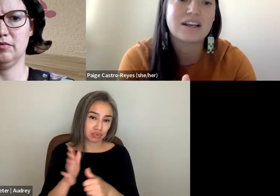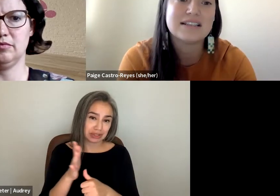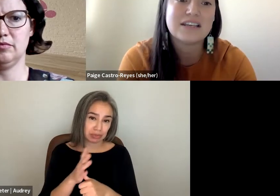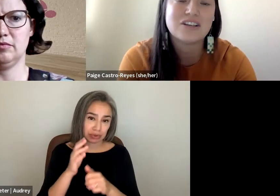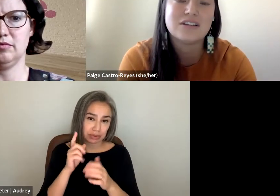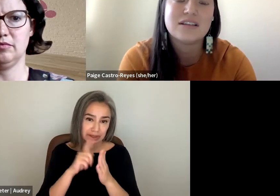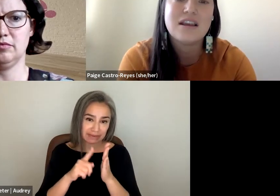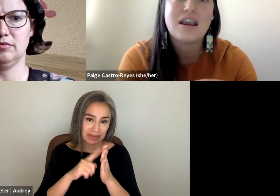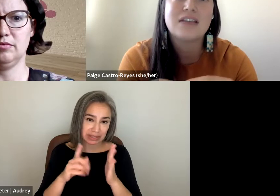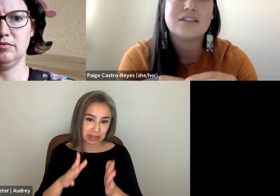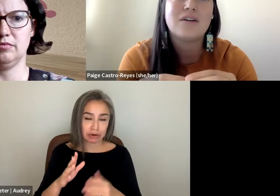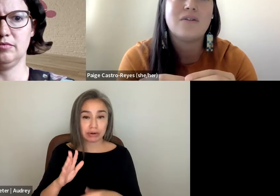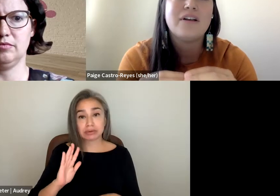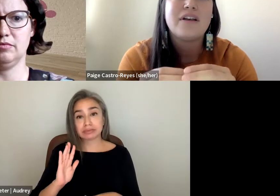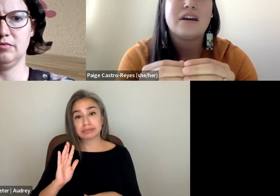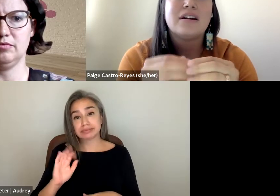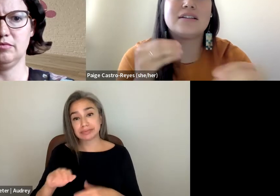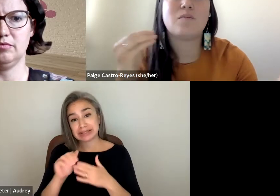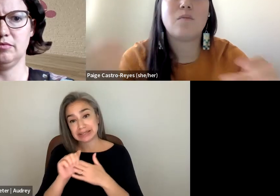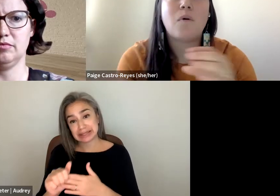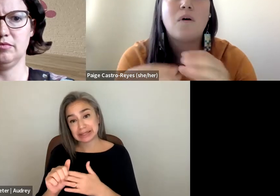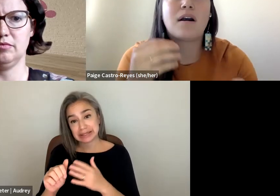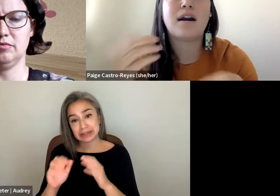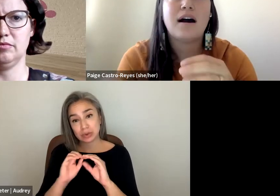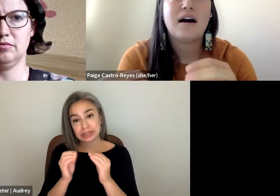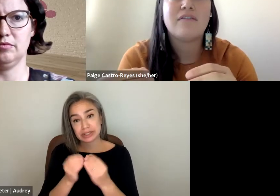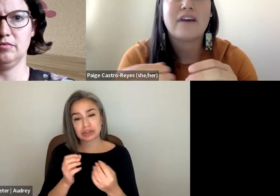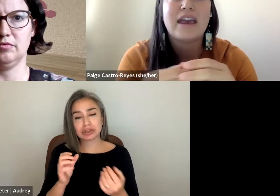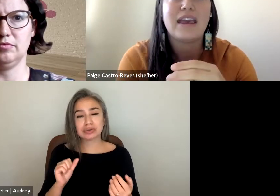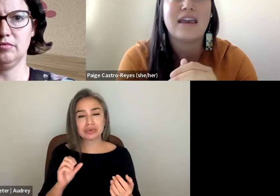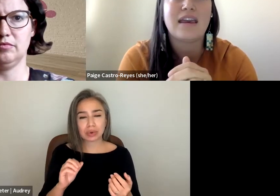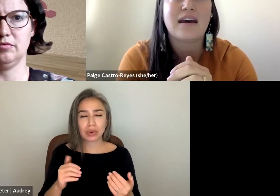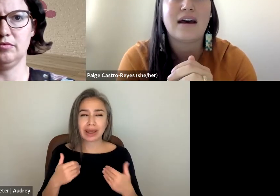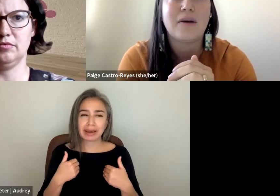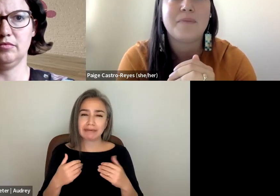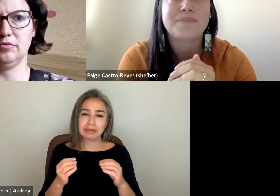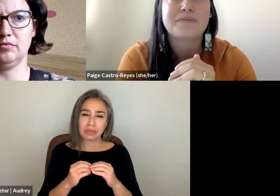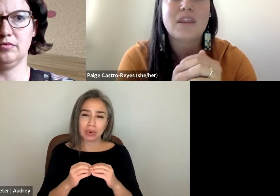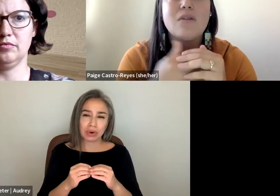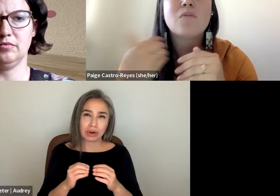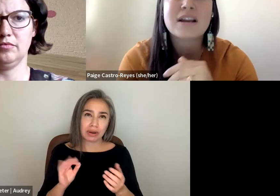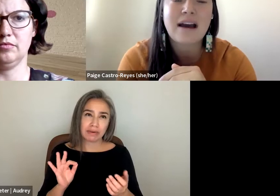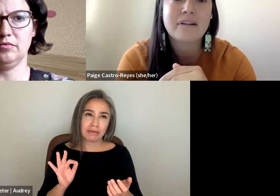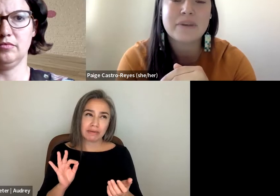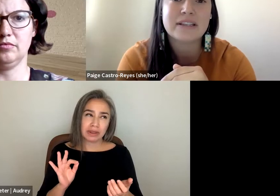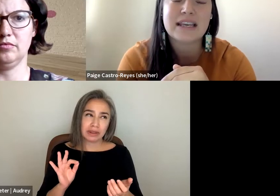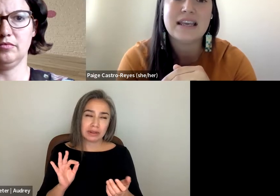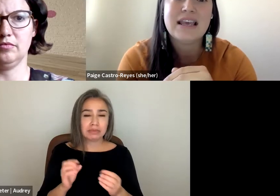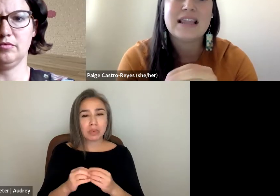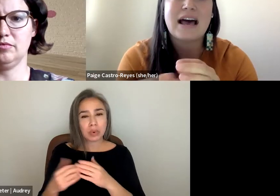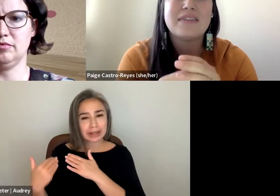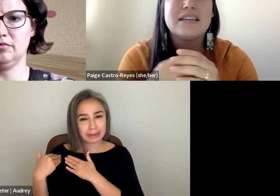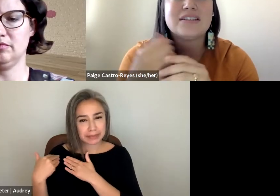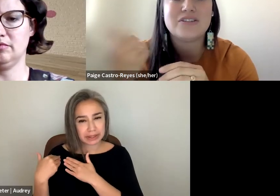leading organizations. And so there is more of a, more